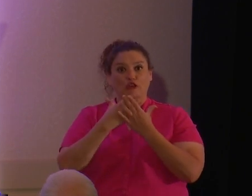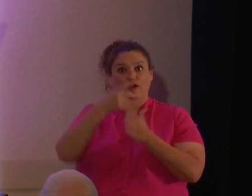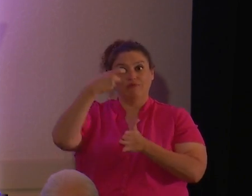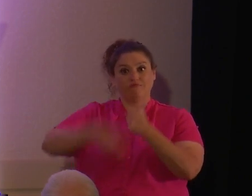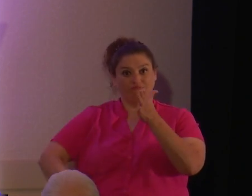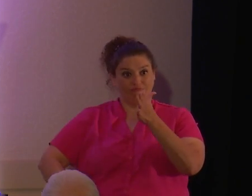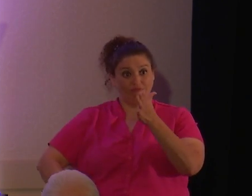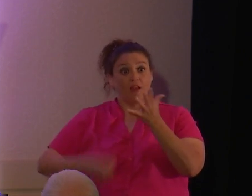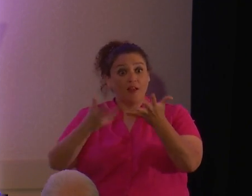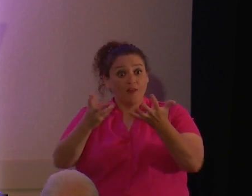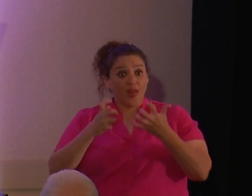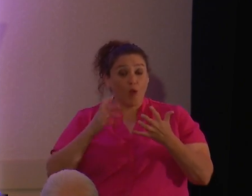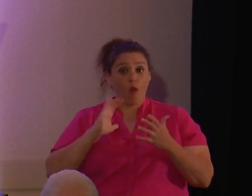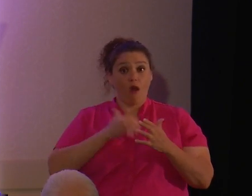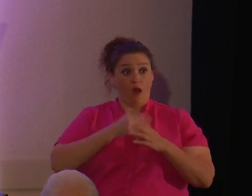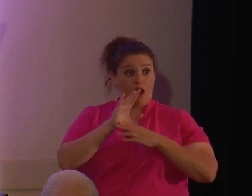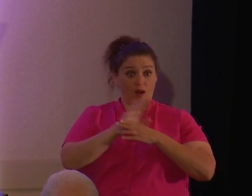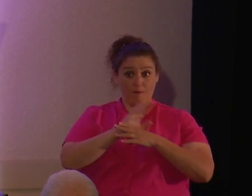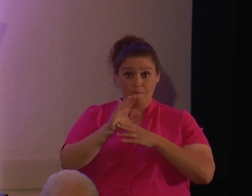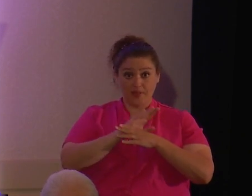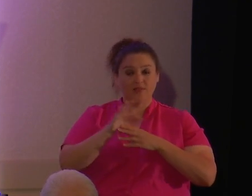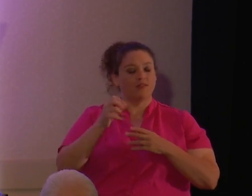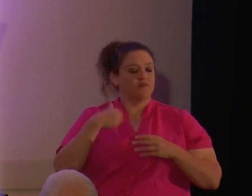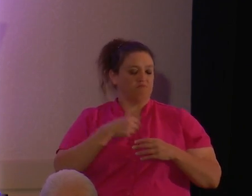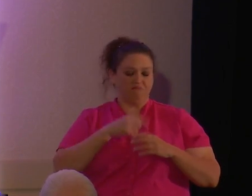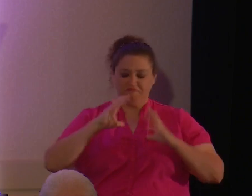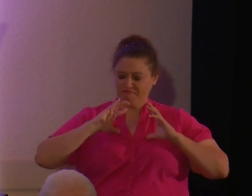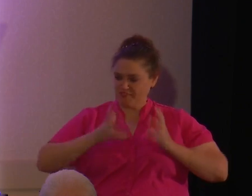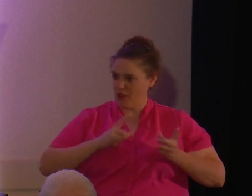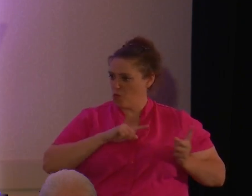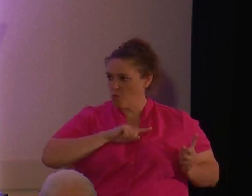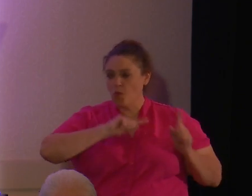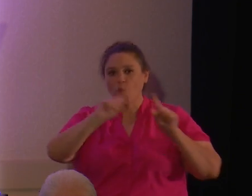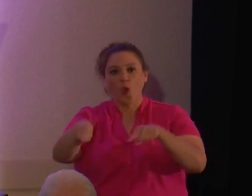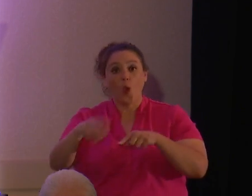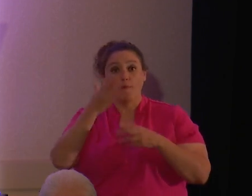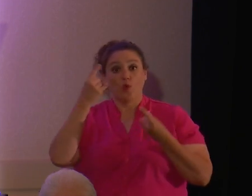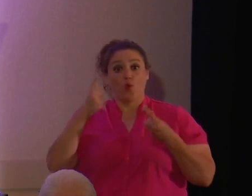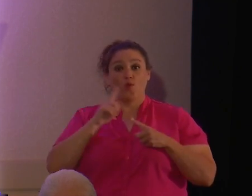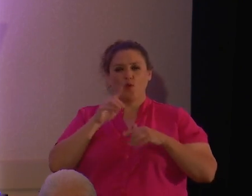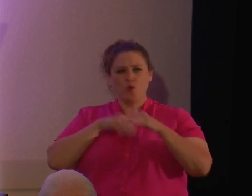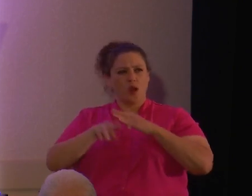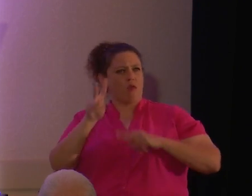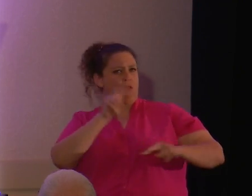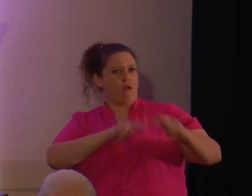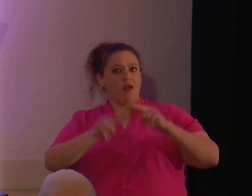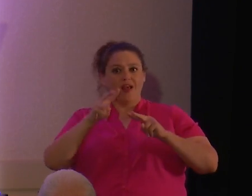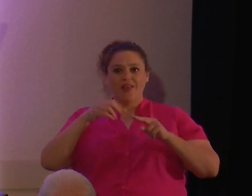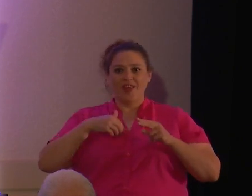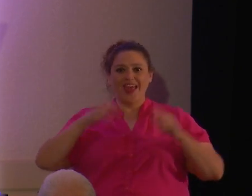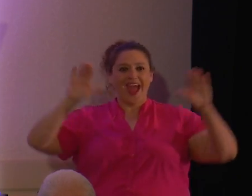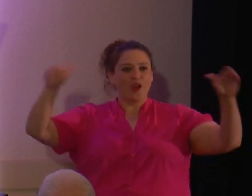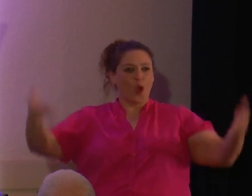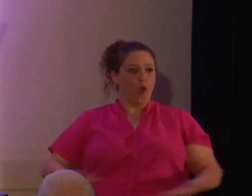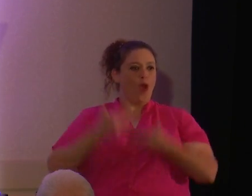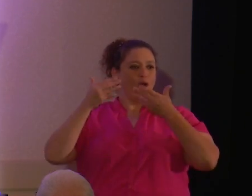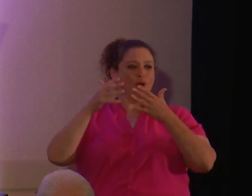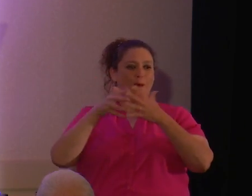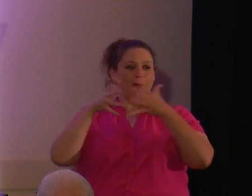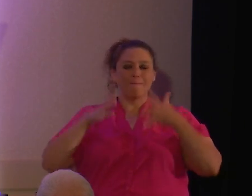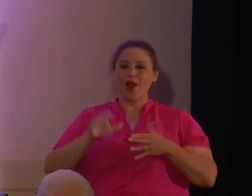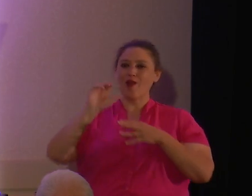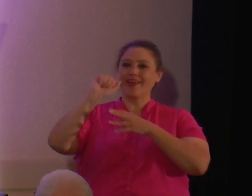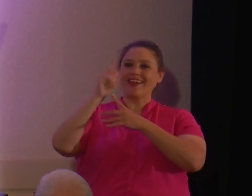they want our business so bad, and that's why we're going. Because when we walked in there, they had the Welcome American Atheist